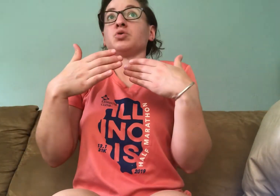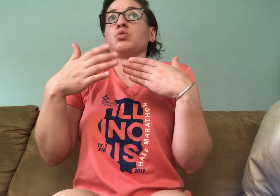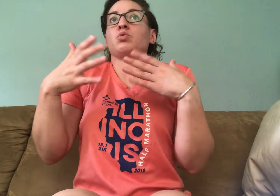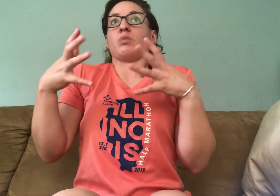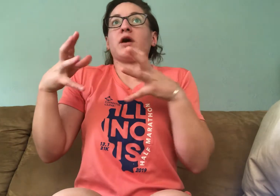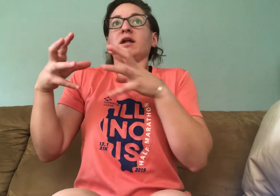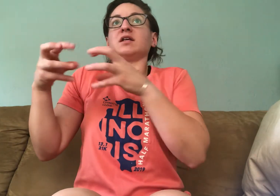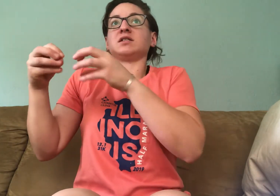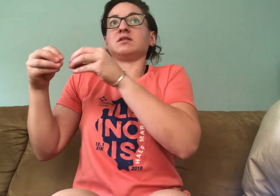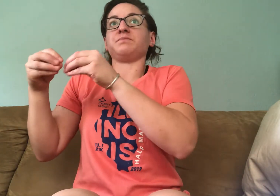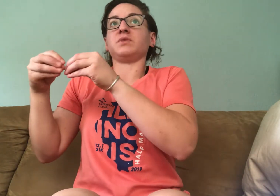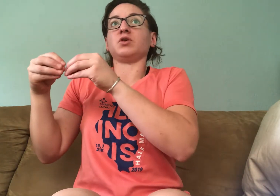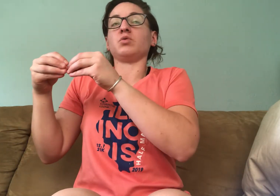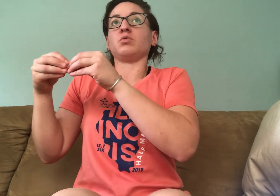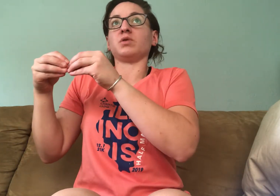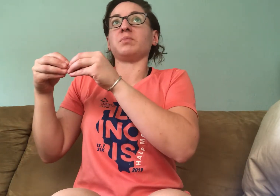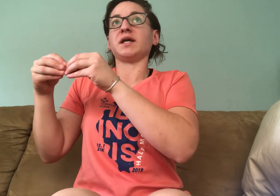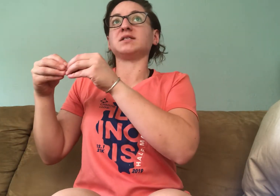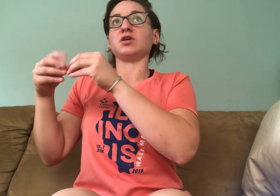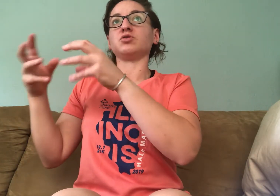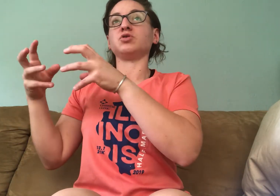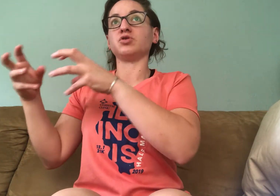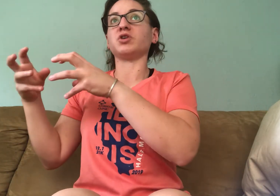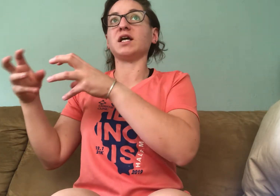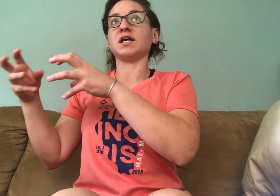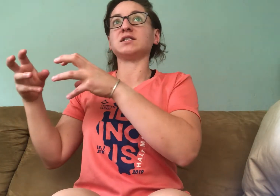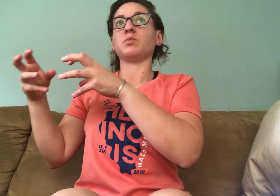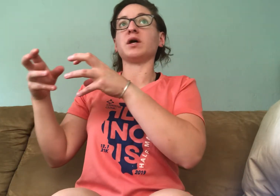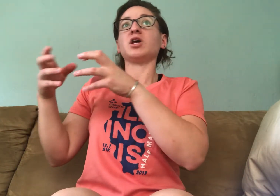to where it is, the place that you're trying to get someone.